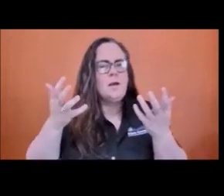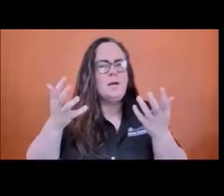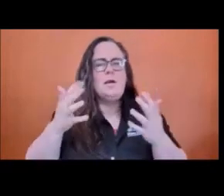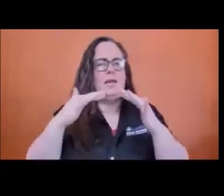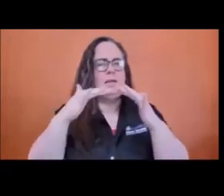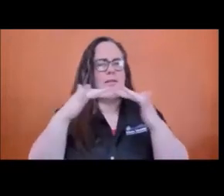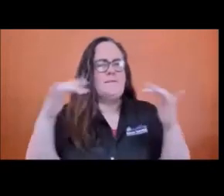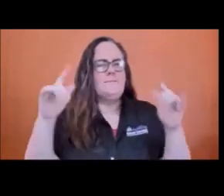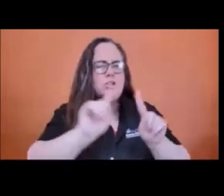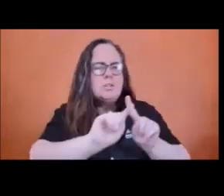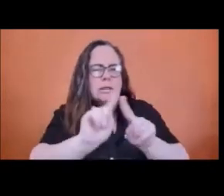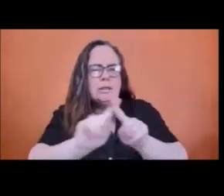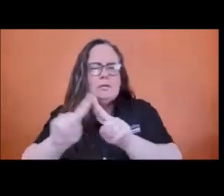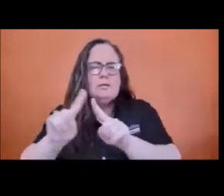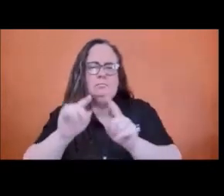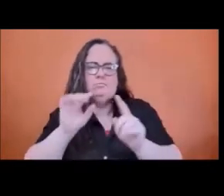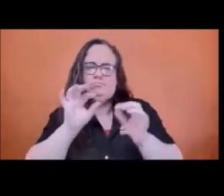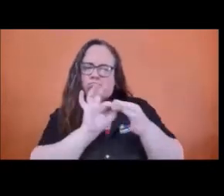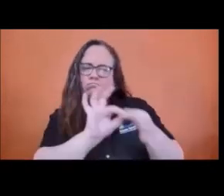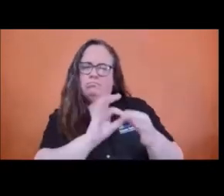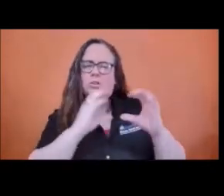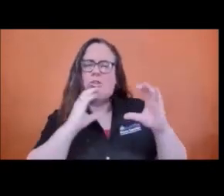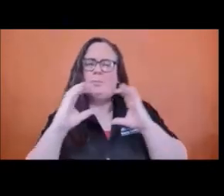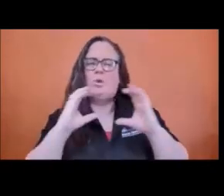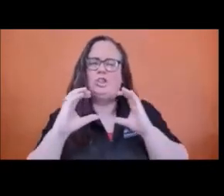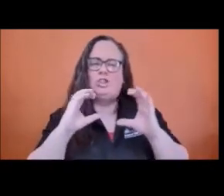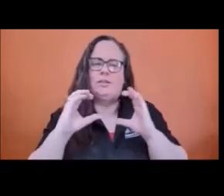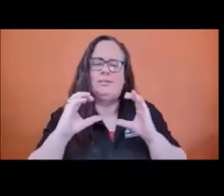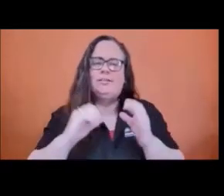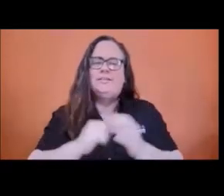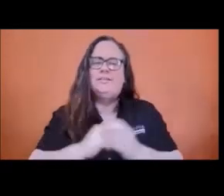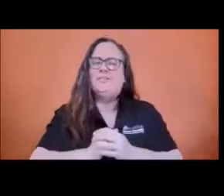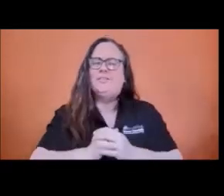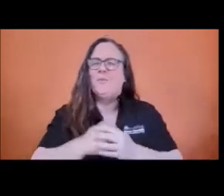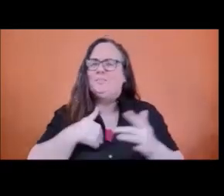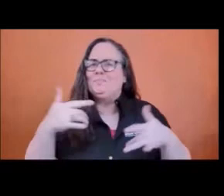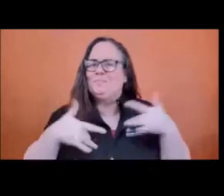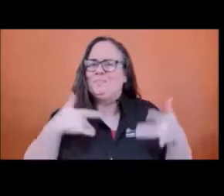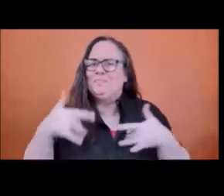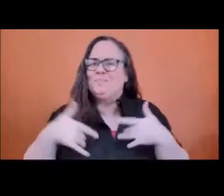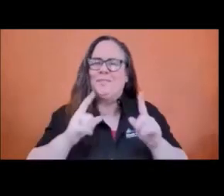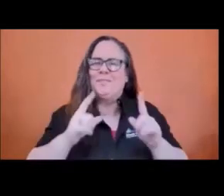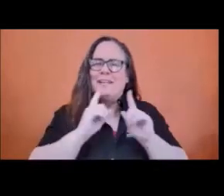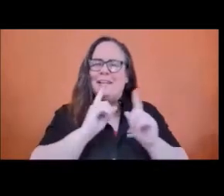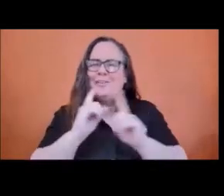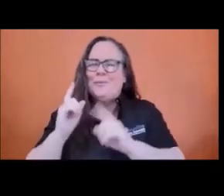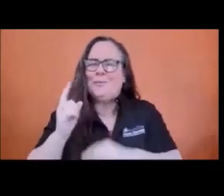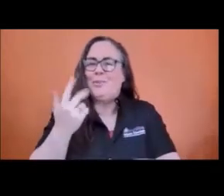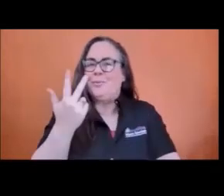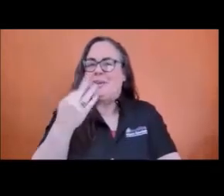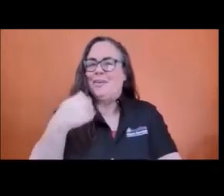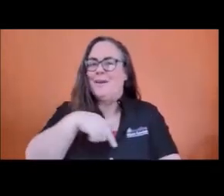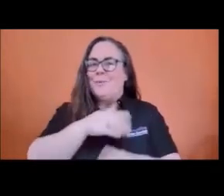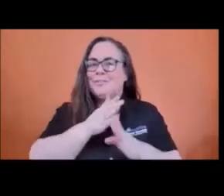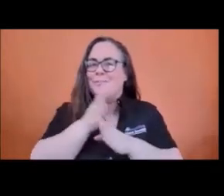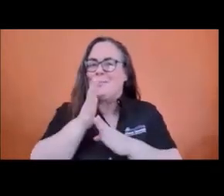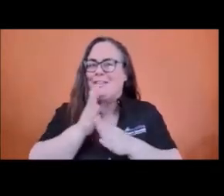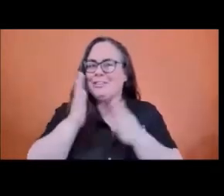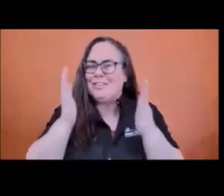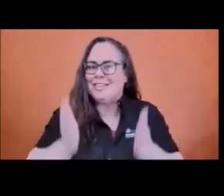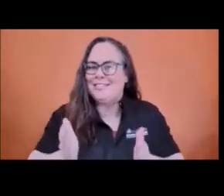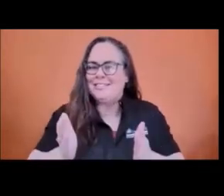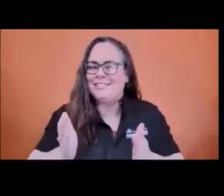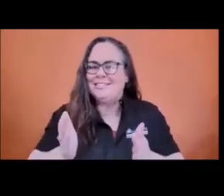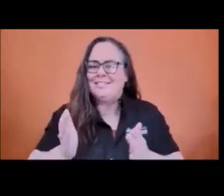ACDHH has taken on the topic of diversity with modes of communication. Very exciting. We conducted